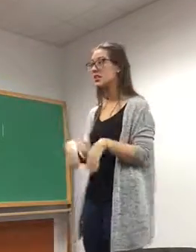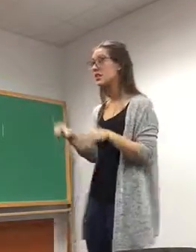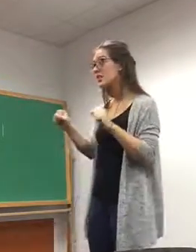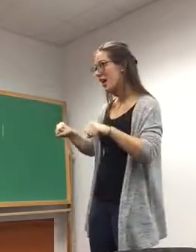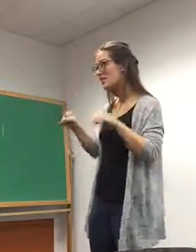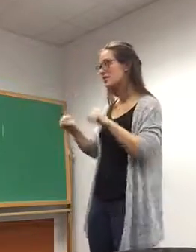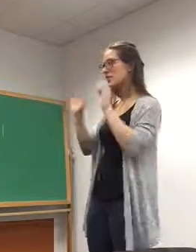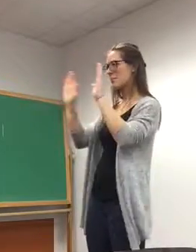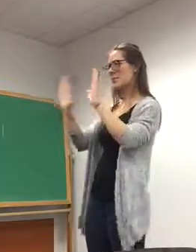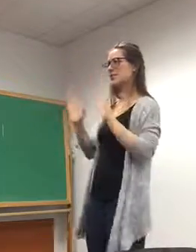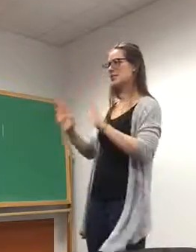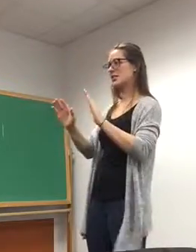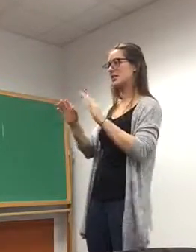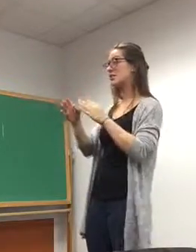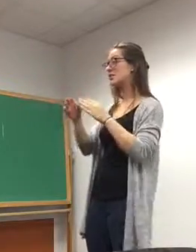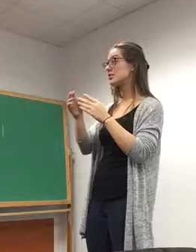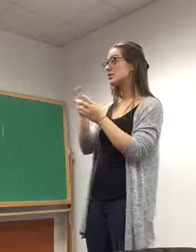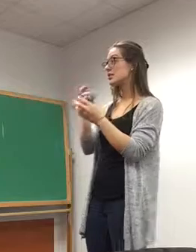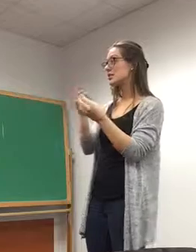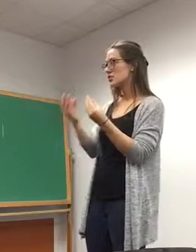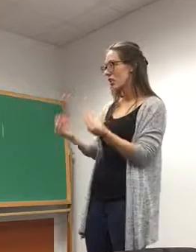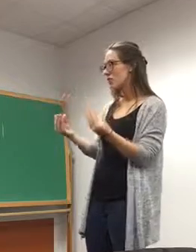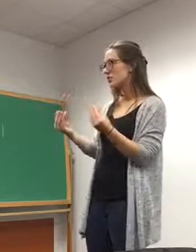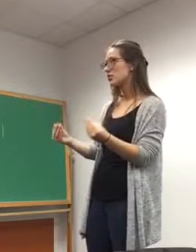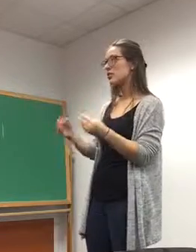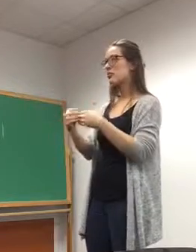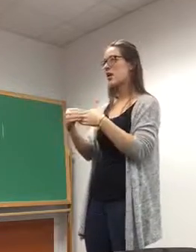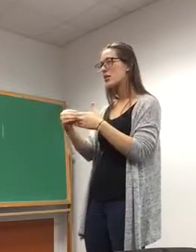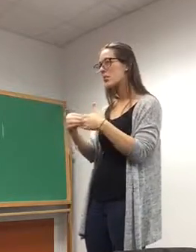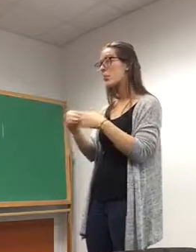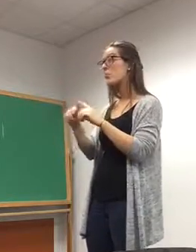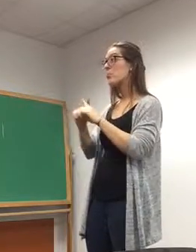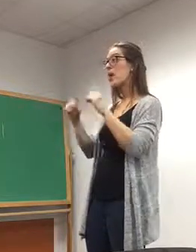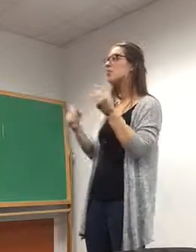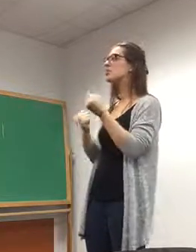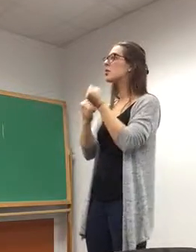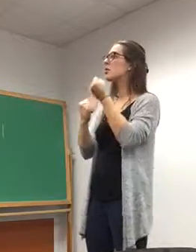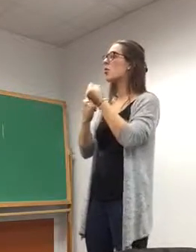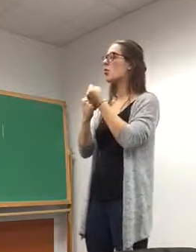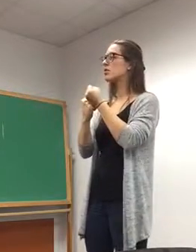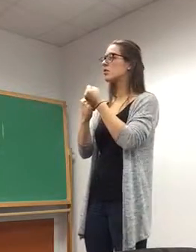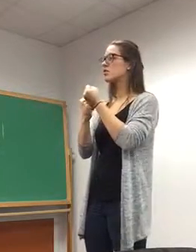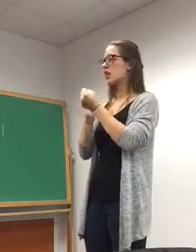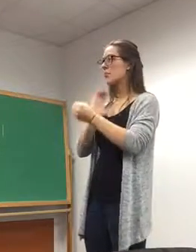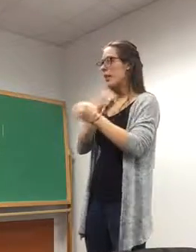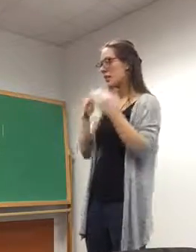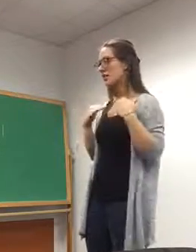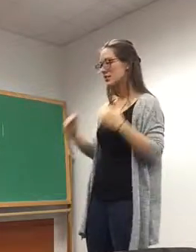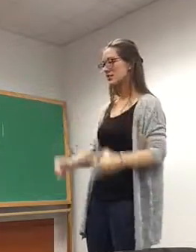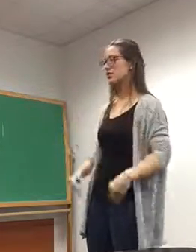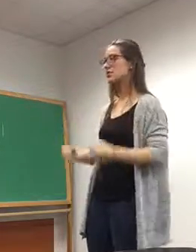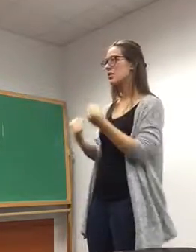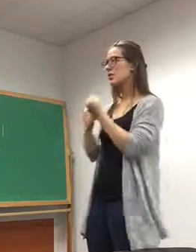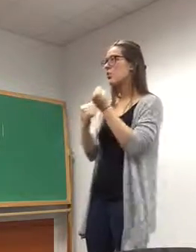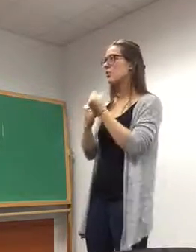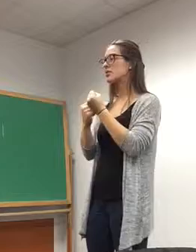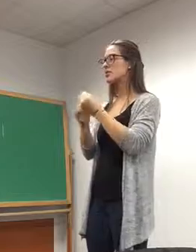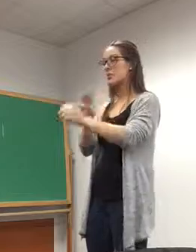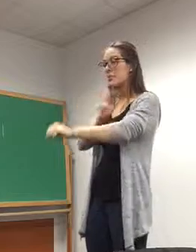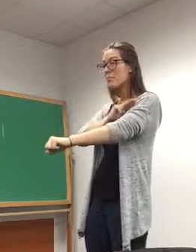softer and bendable, it does still support. It does still hold up and support. It has shape. It supports the muscle or the flesh around